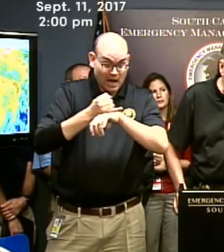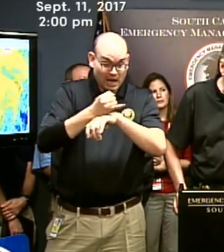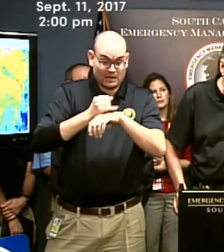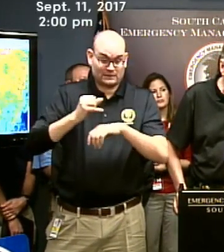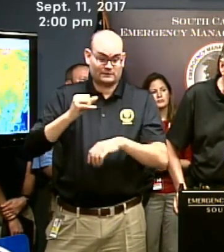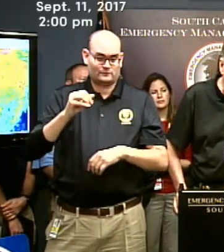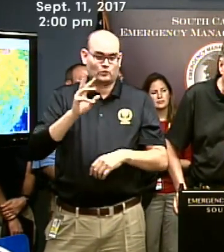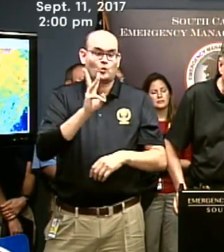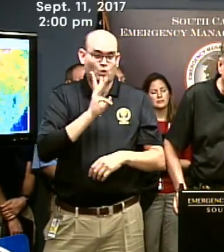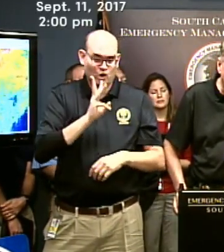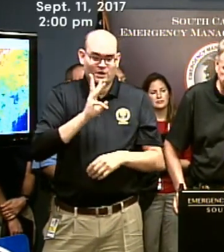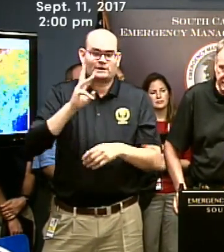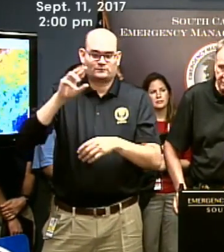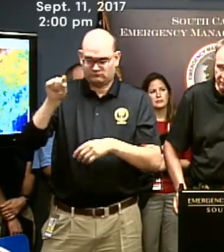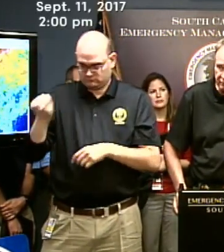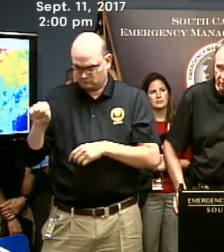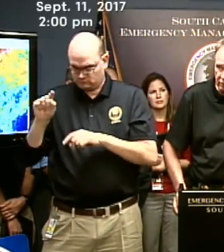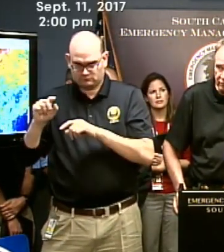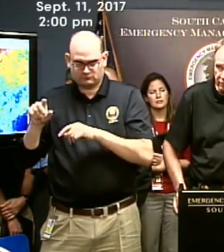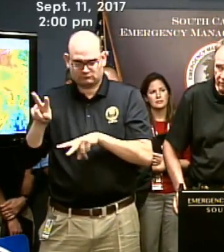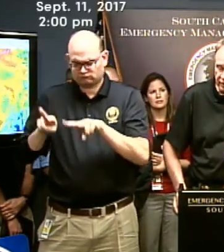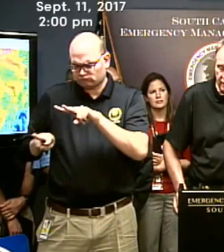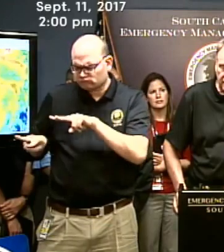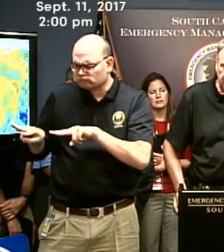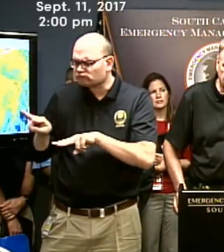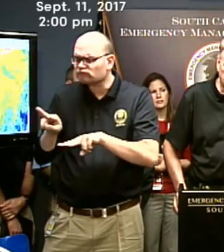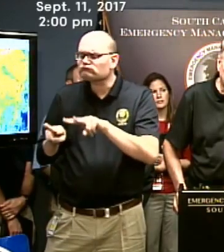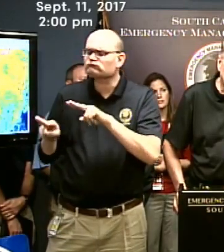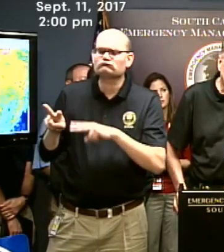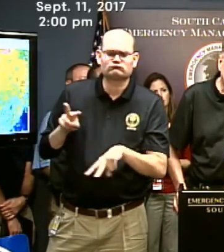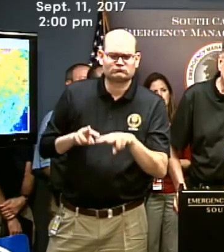flooding conditions, and we're in contact with local